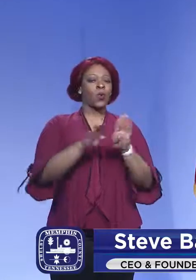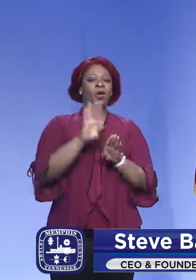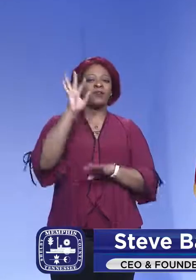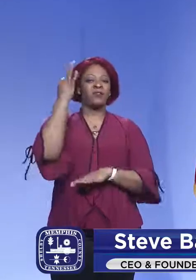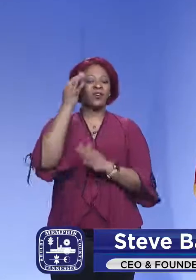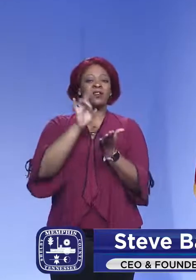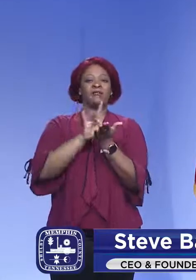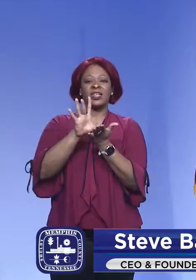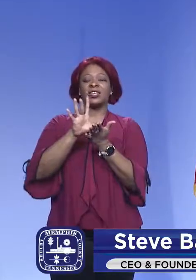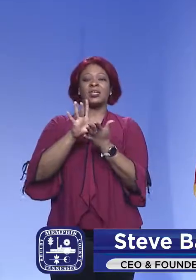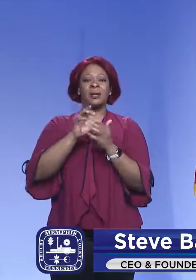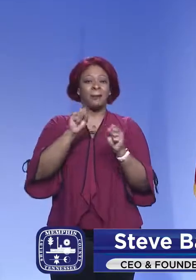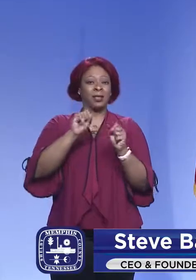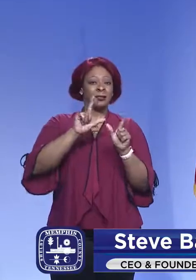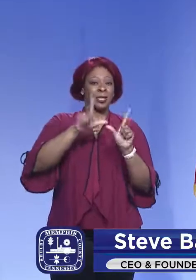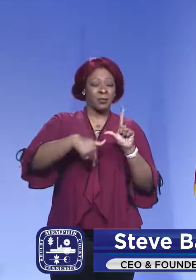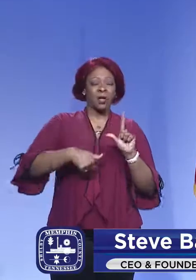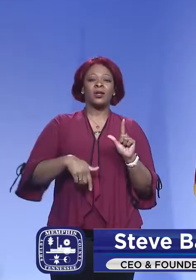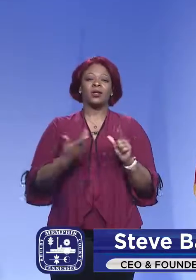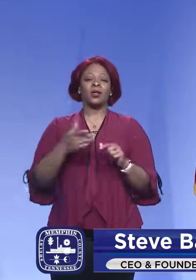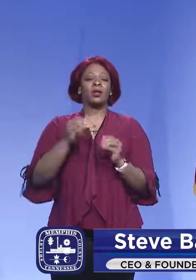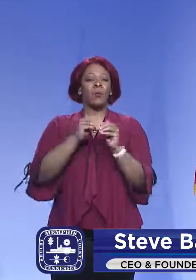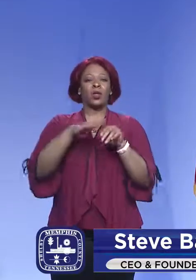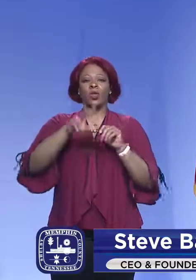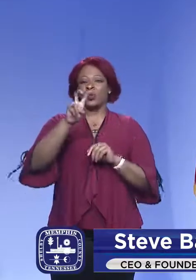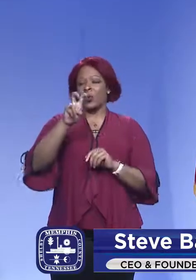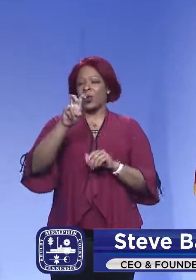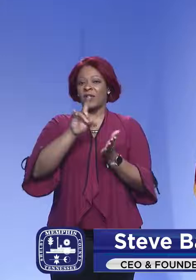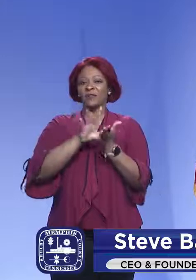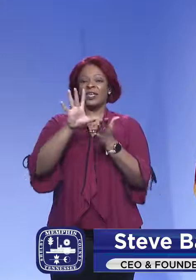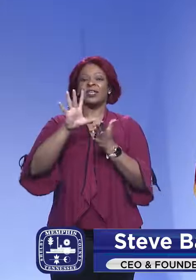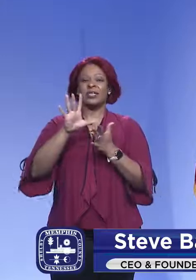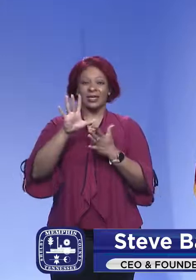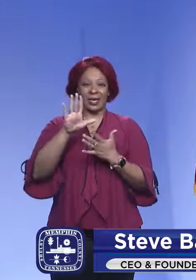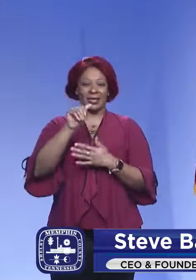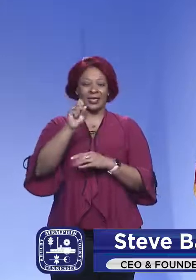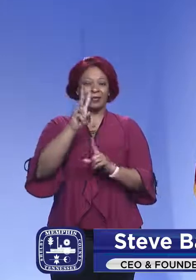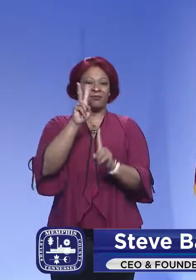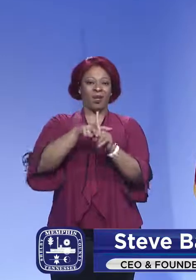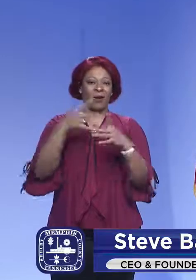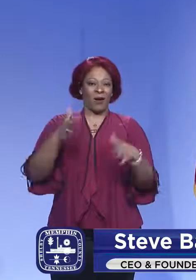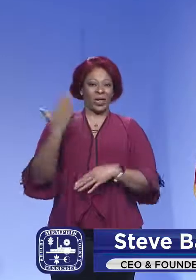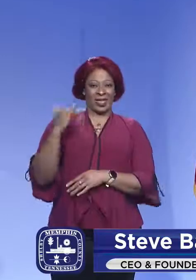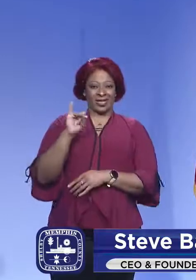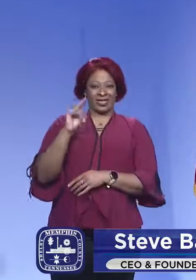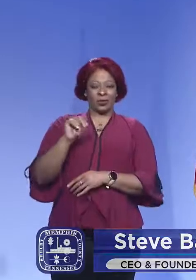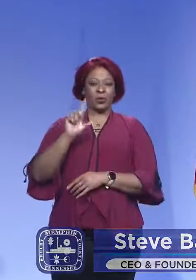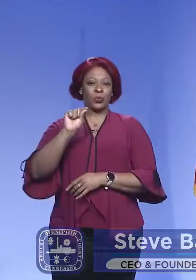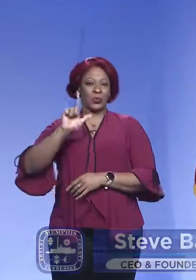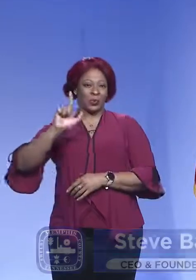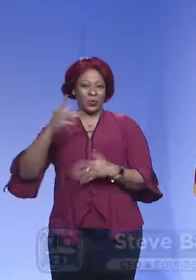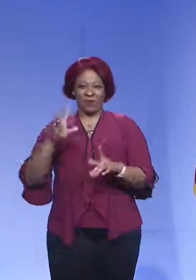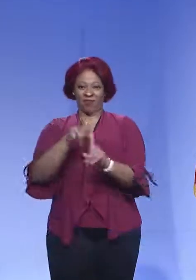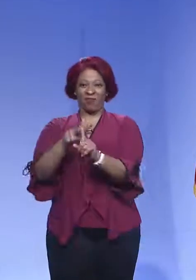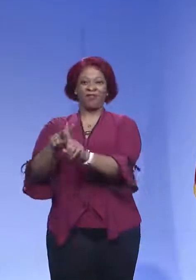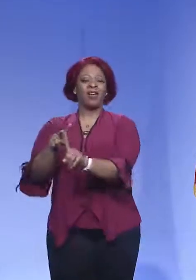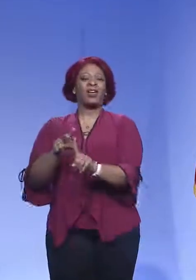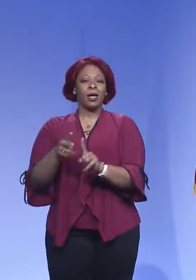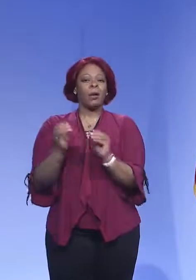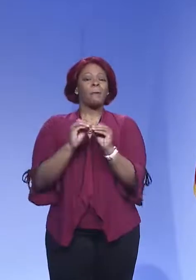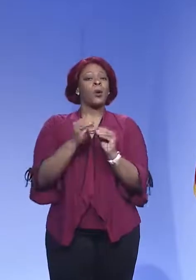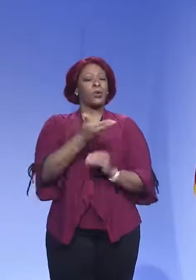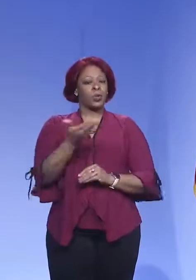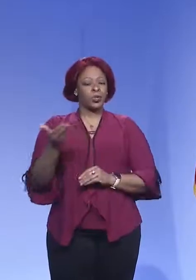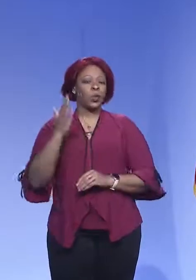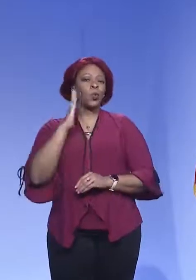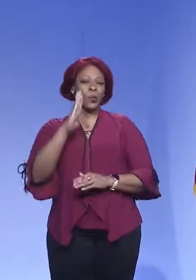eviction moratorium, more than 200 eviction cases have already been filed in January of 2021. There will be additional